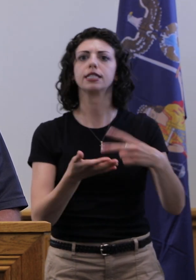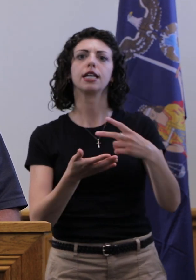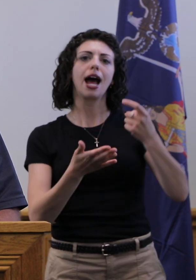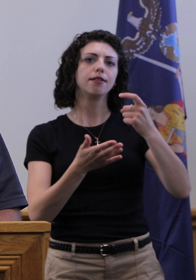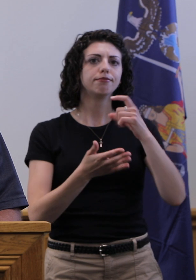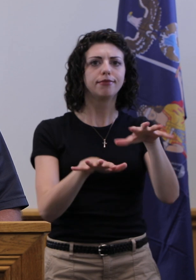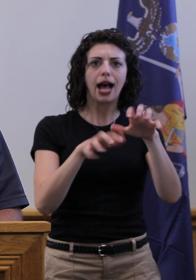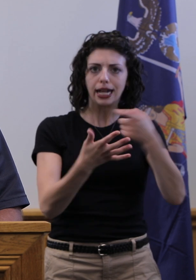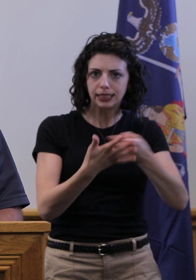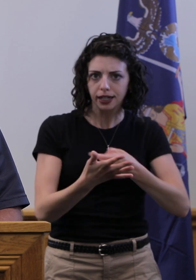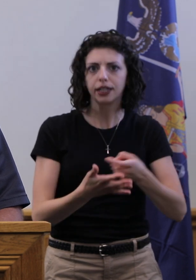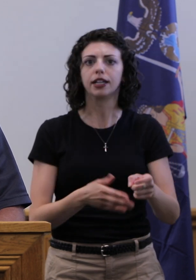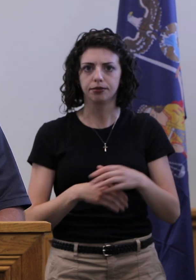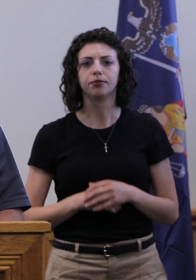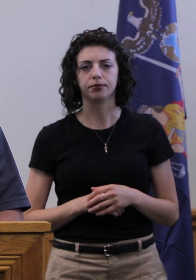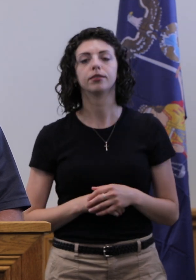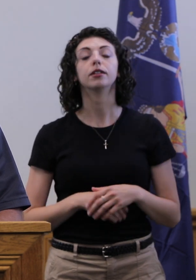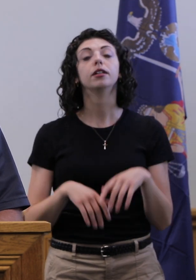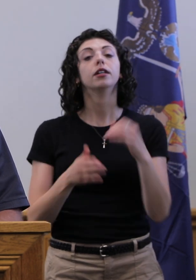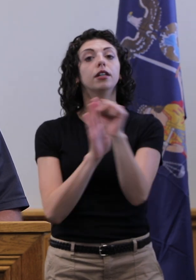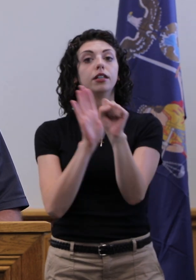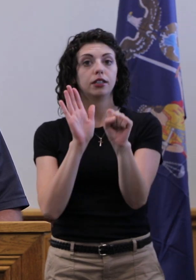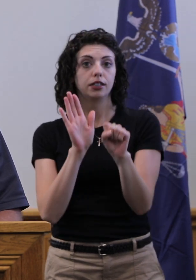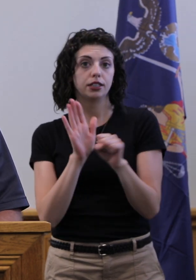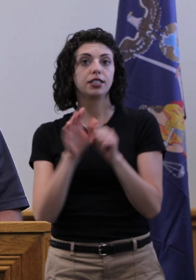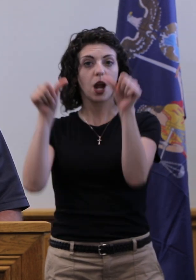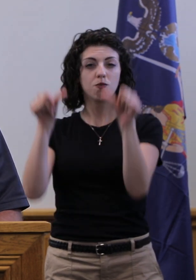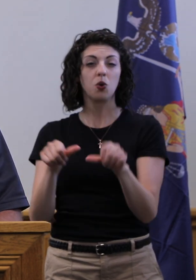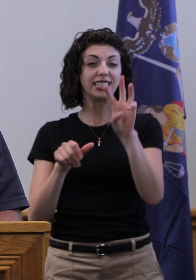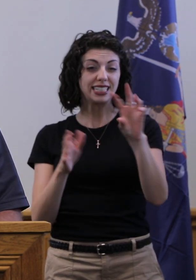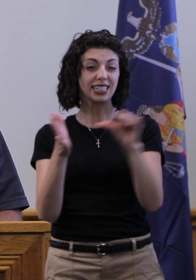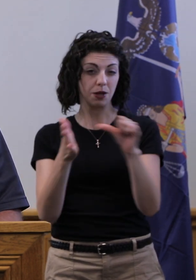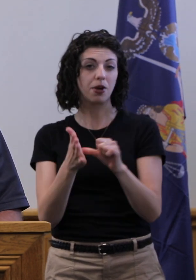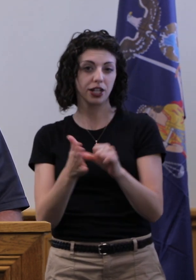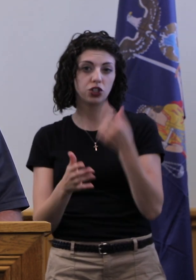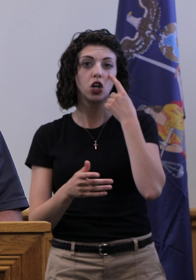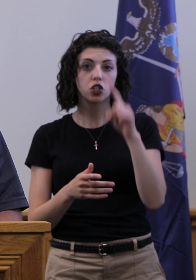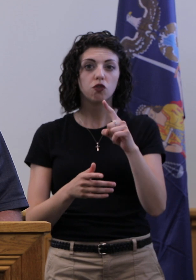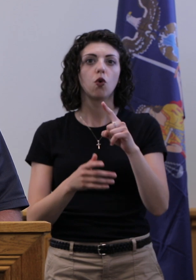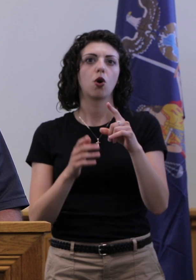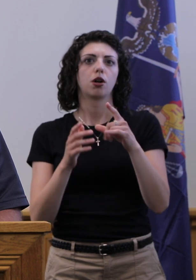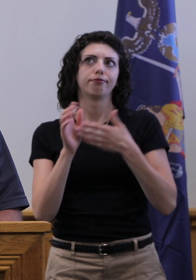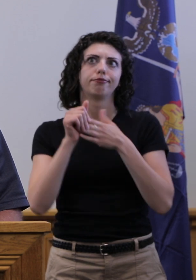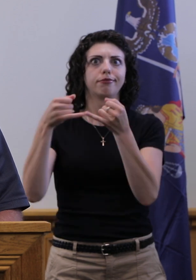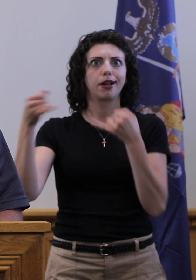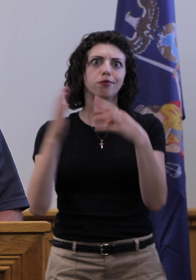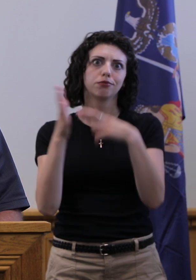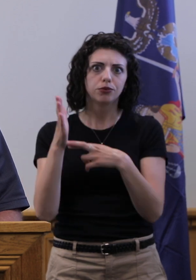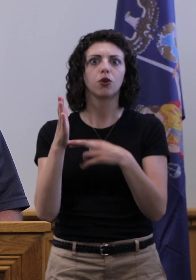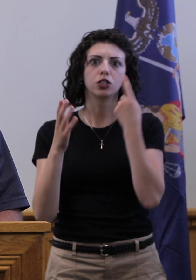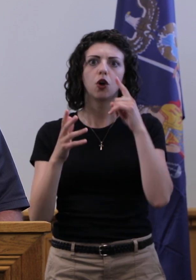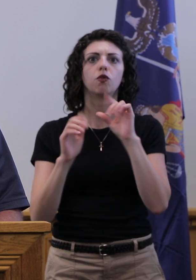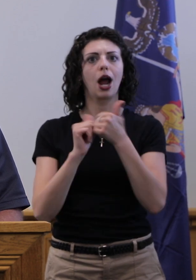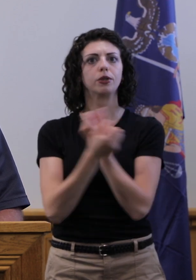group activities. The state has posted 6 pages of guidelines for resuming sports and recreation activities on the Reopening New